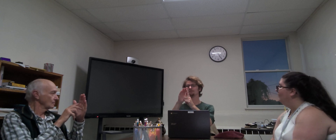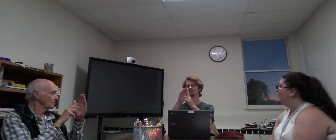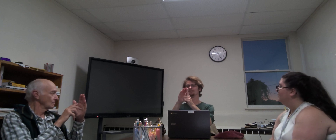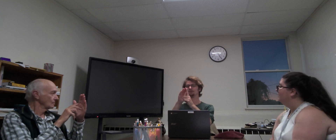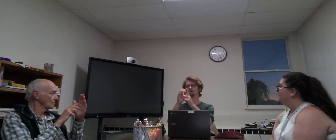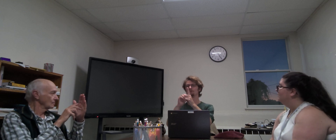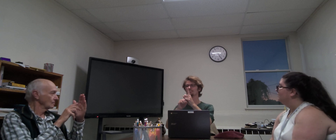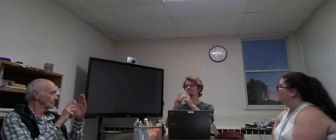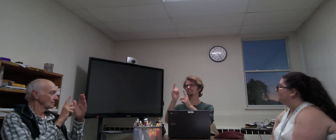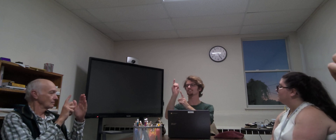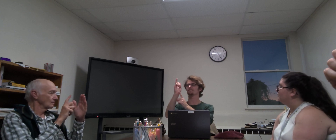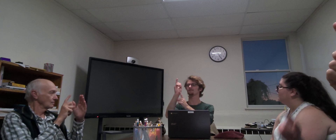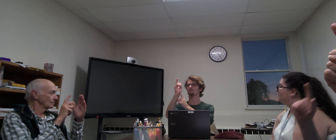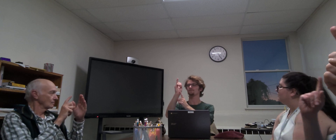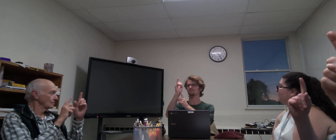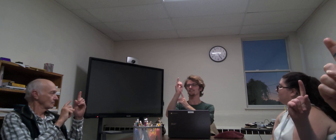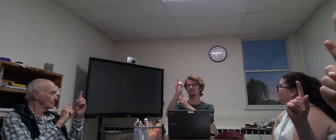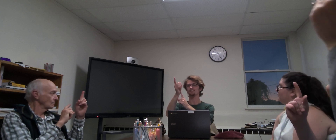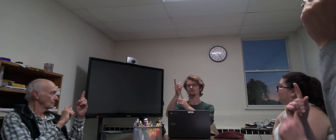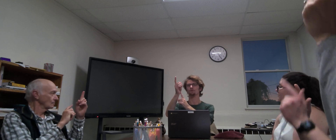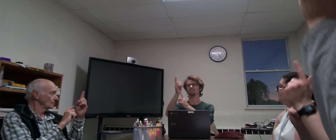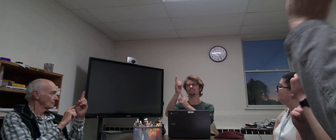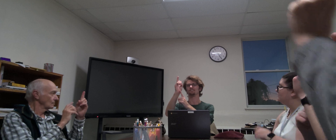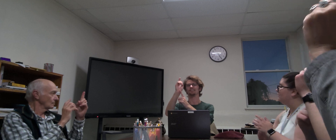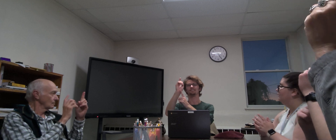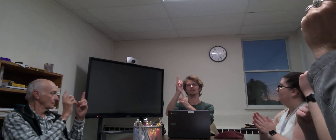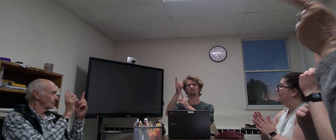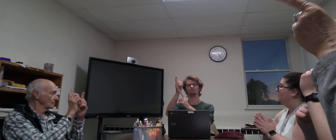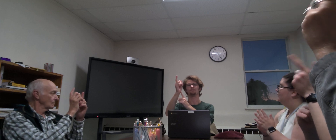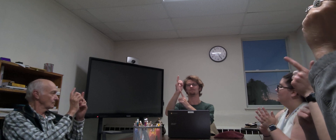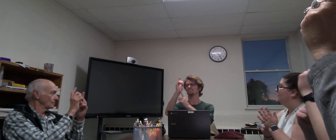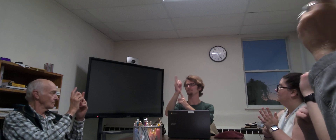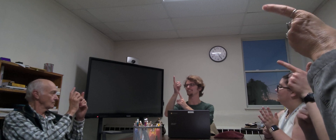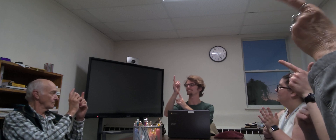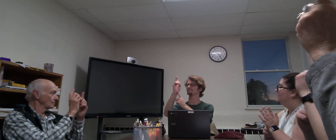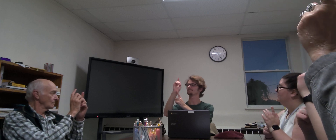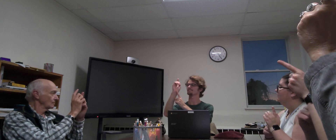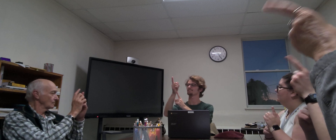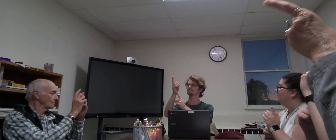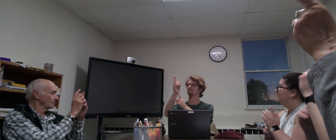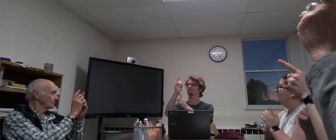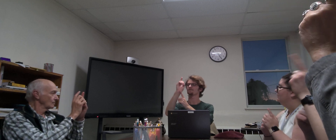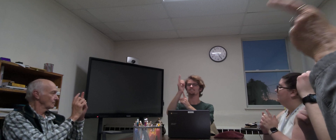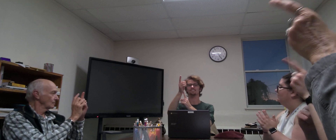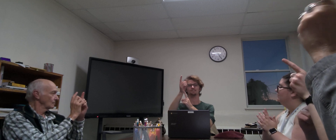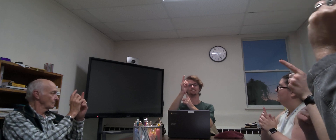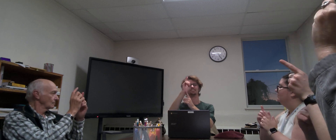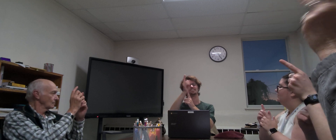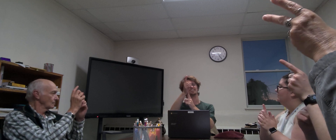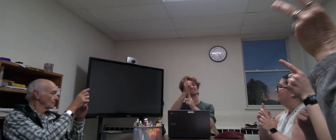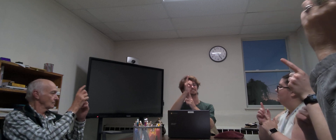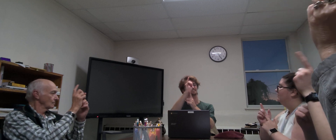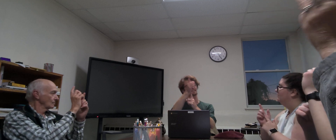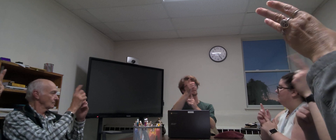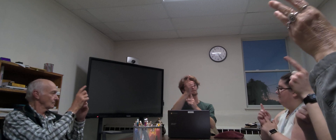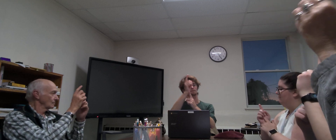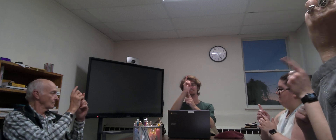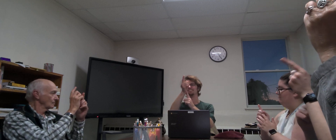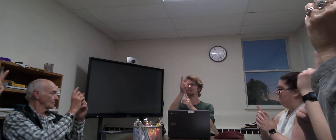gonna do a pointer finger and another pointer finger right on top. Minute. Just sort of a tick of the